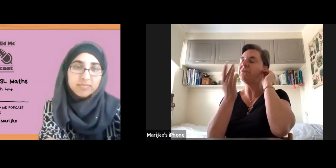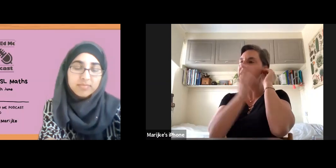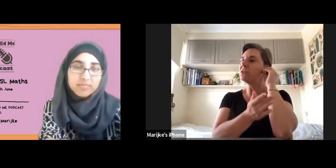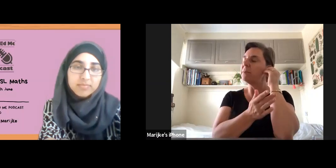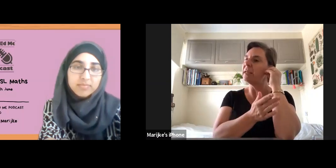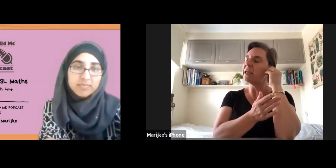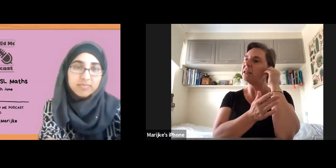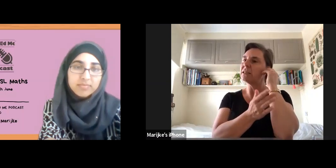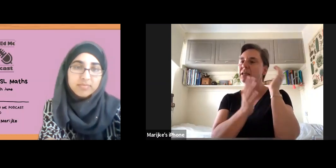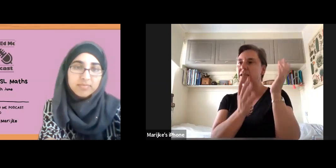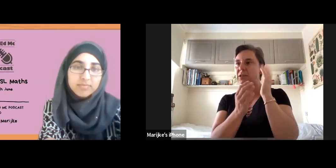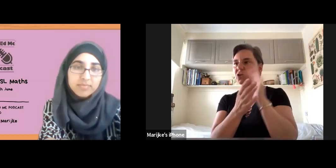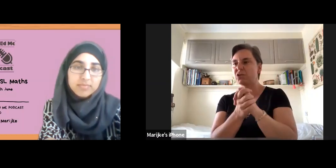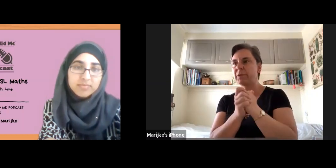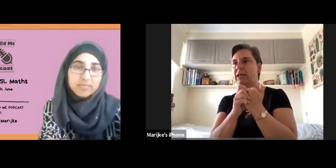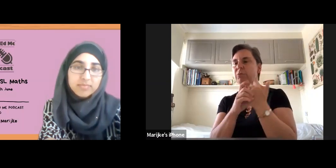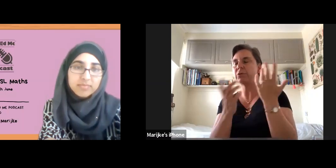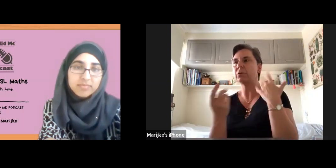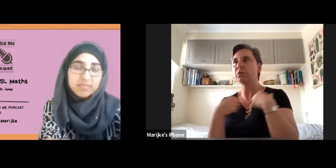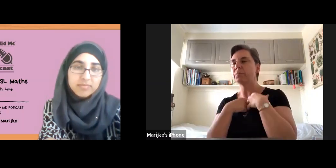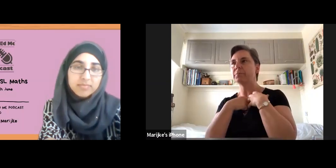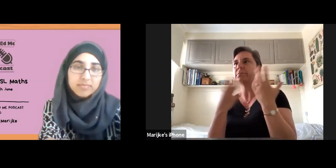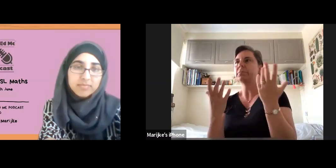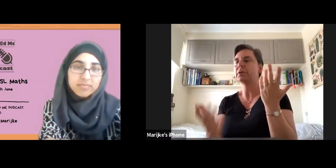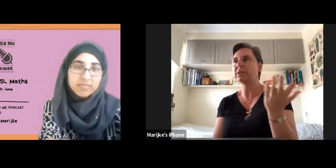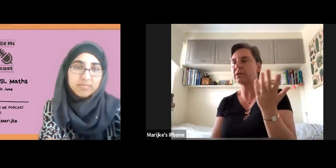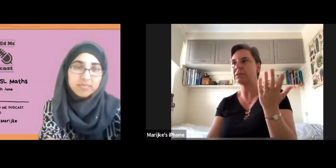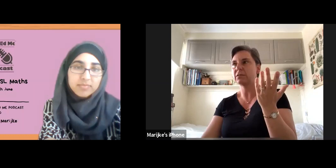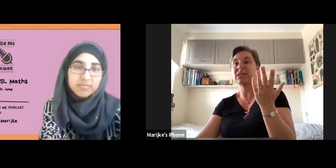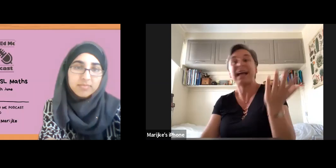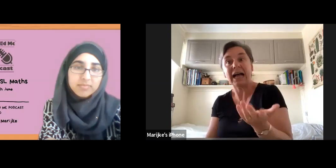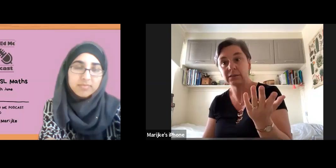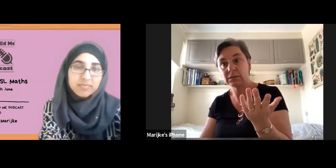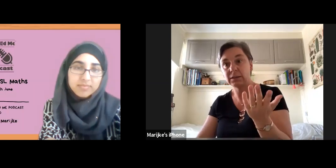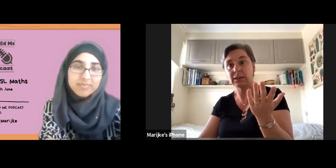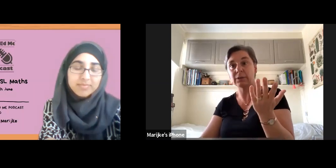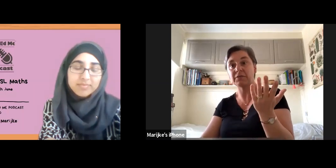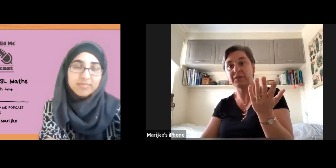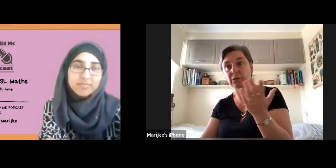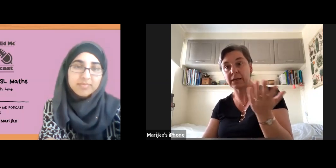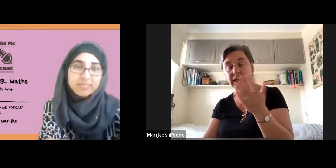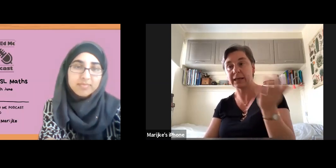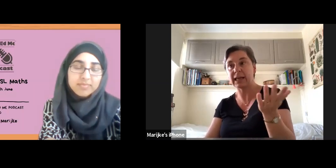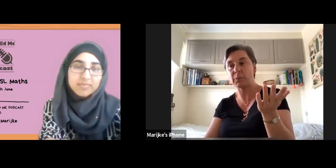videos I'm making, that's just something that I want to do because I can, you know, and I feel, okay, I can help